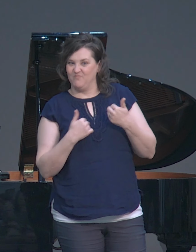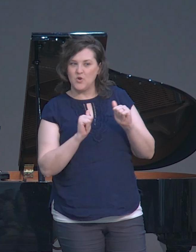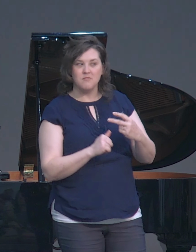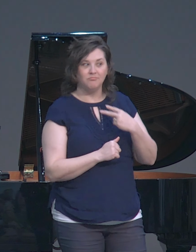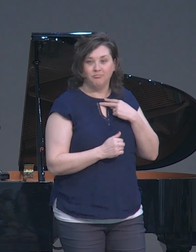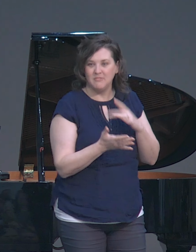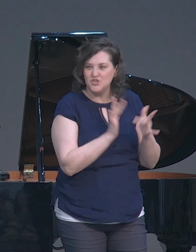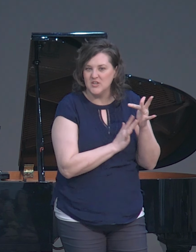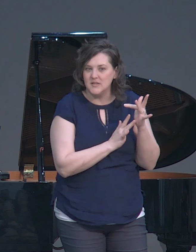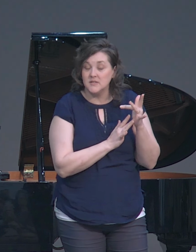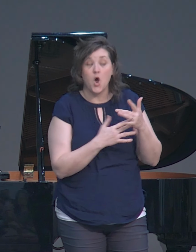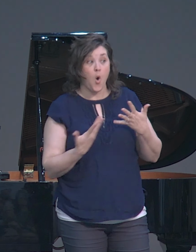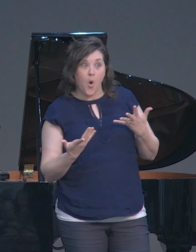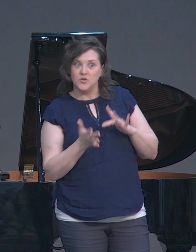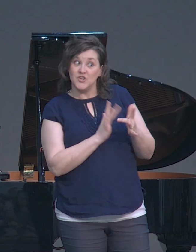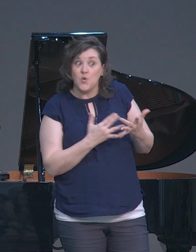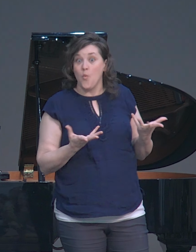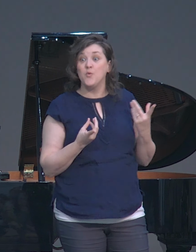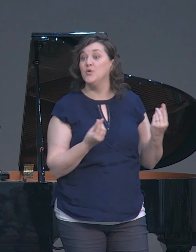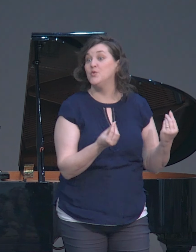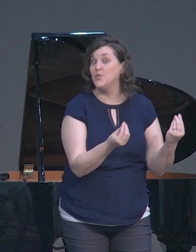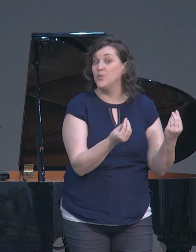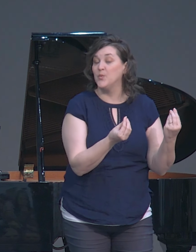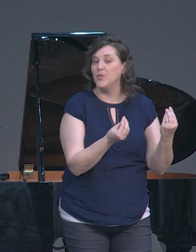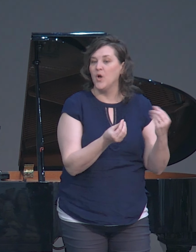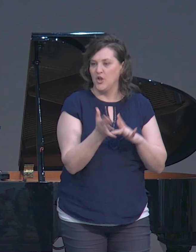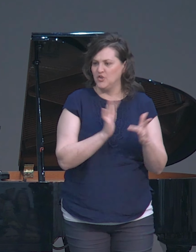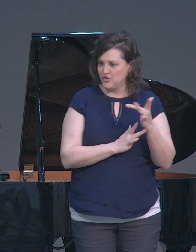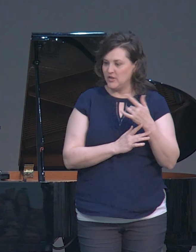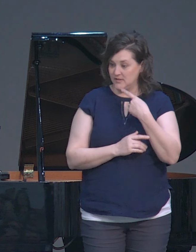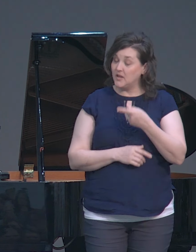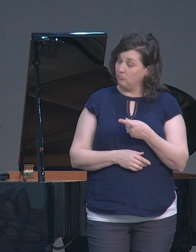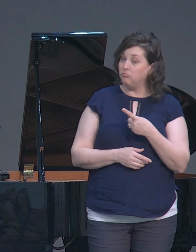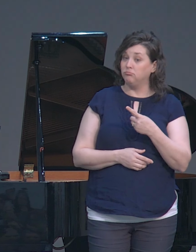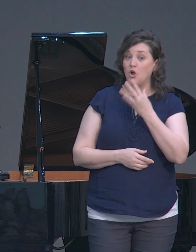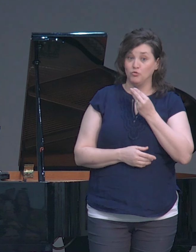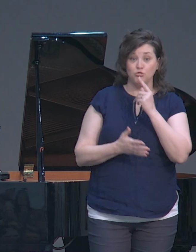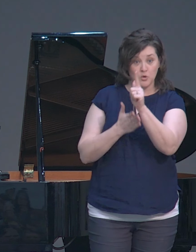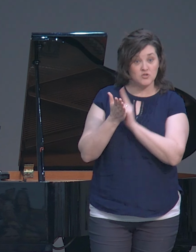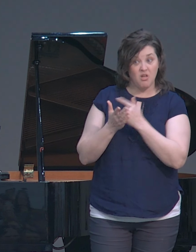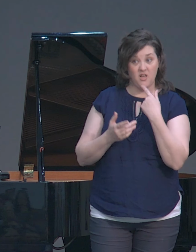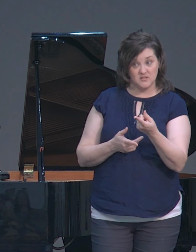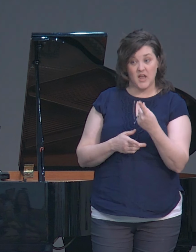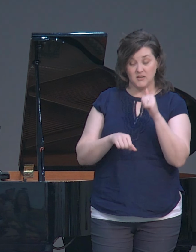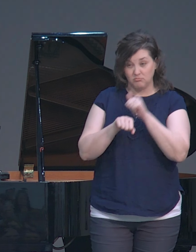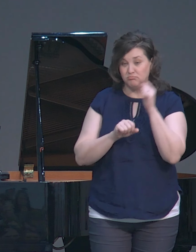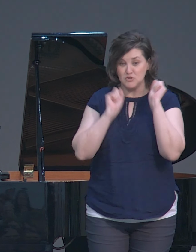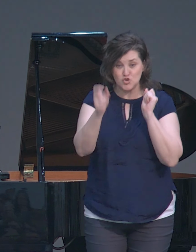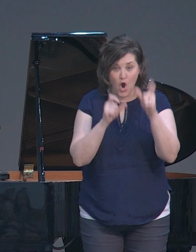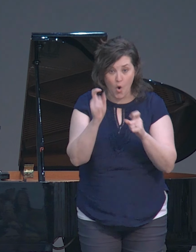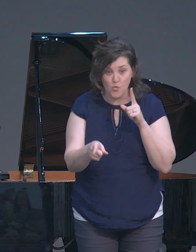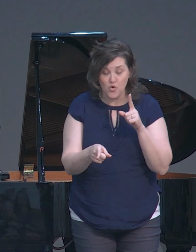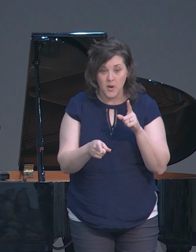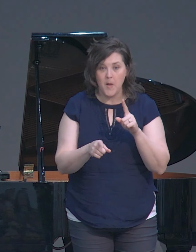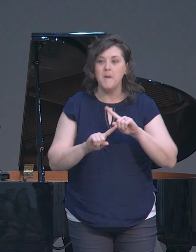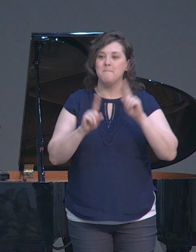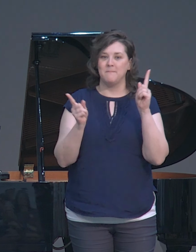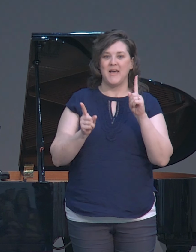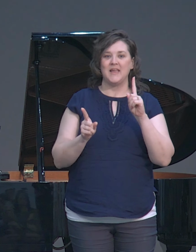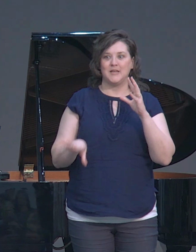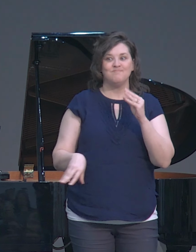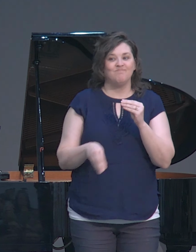should we do? So what did he say? Well, he actually sided with Jewish law. He called for stoning. But he qualified it. He